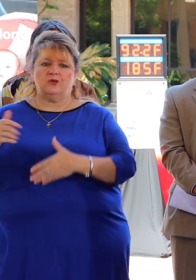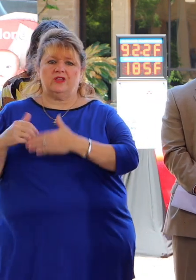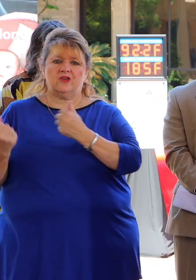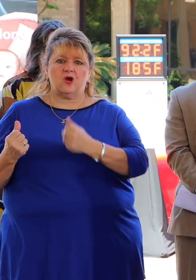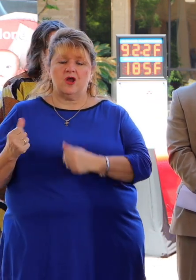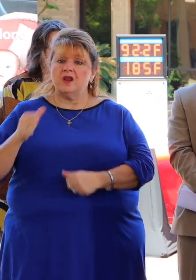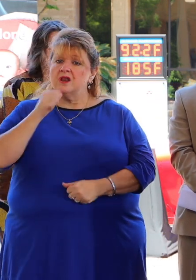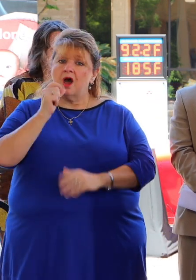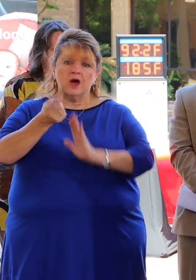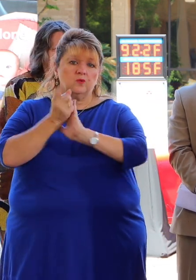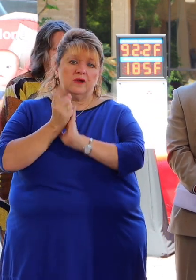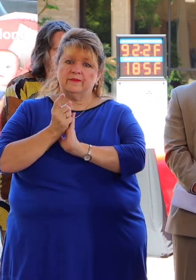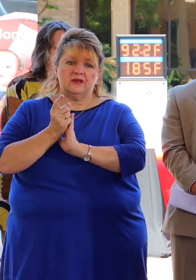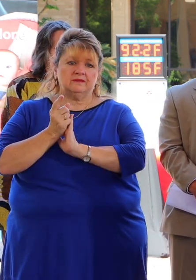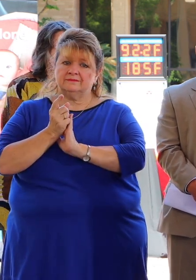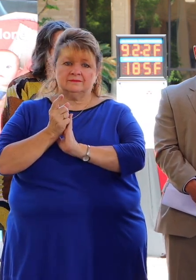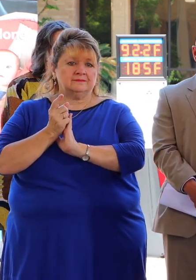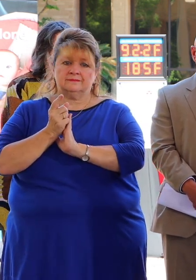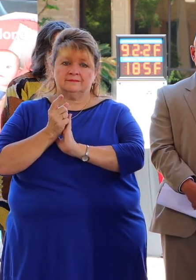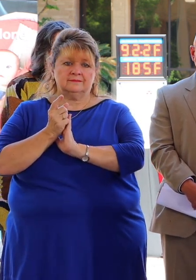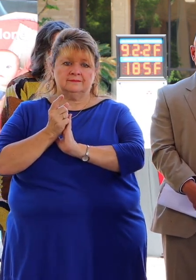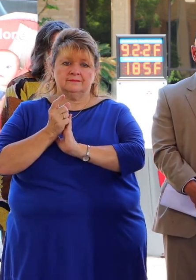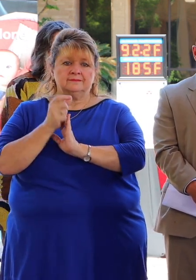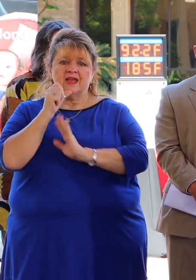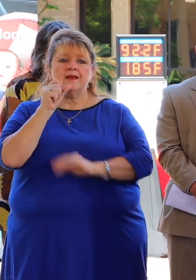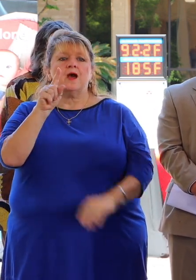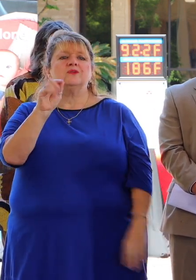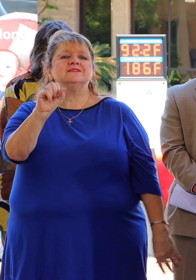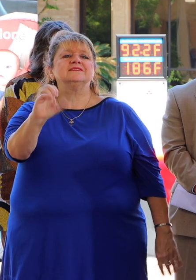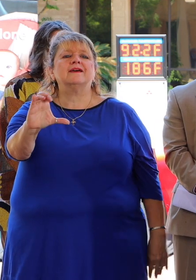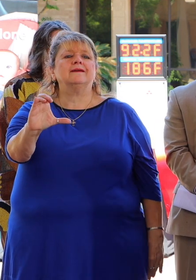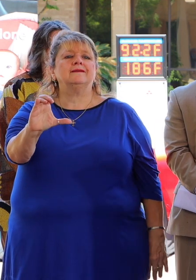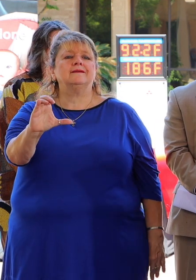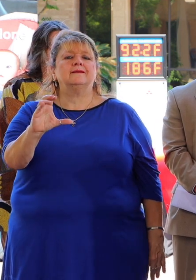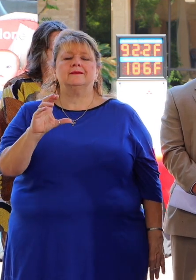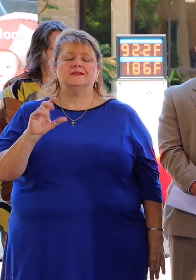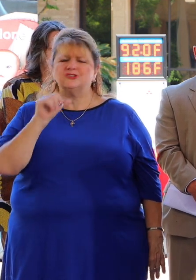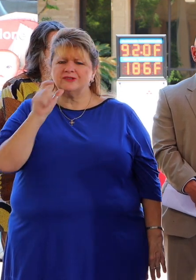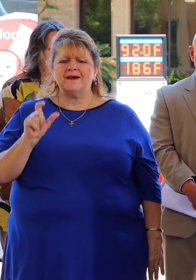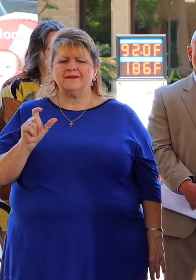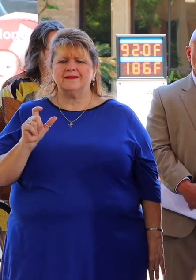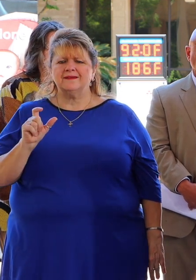even for 1 minute, 1 second.